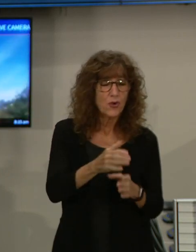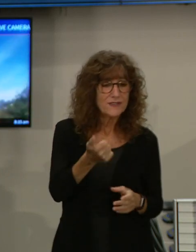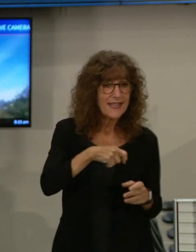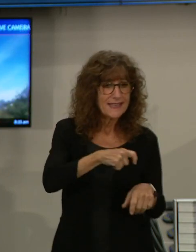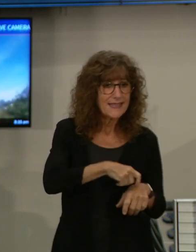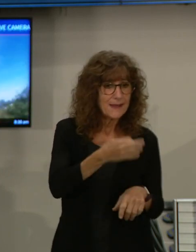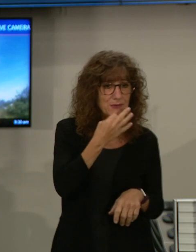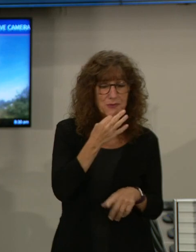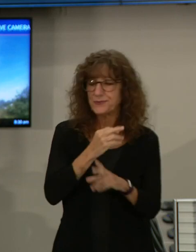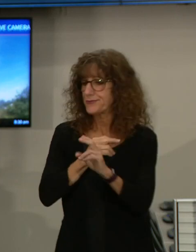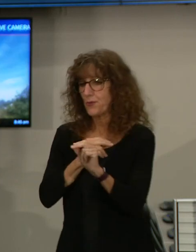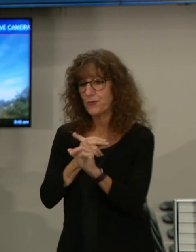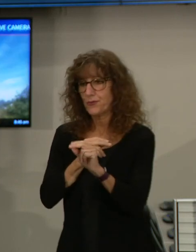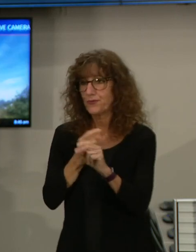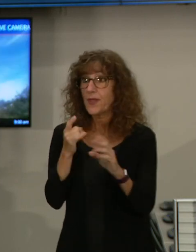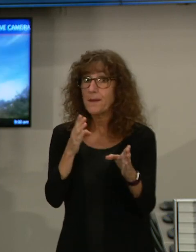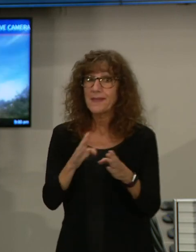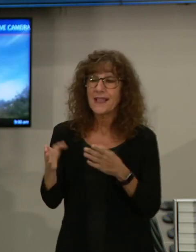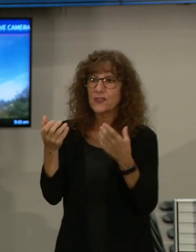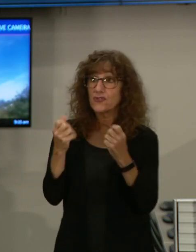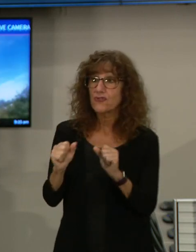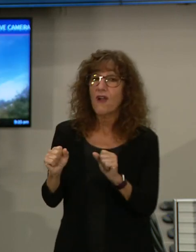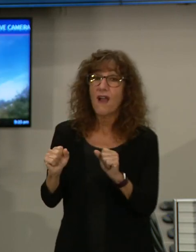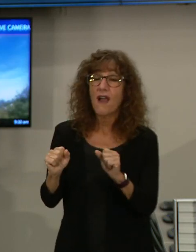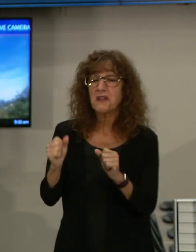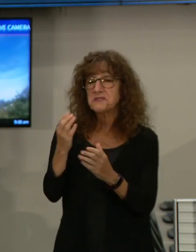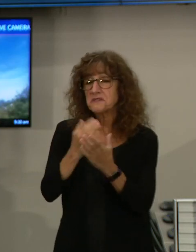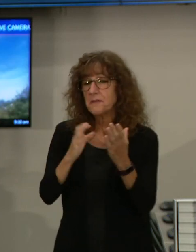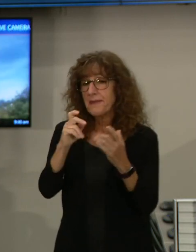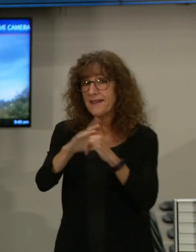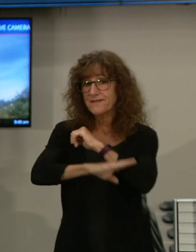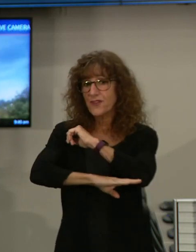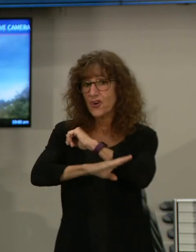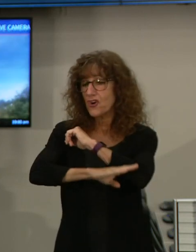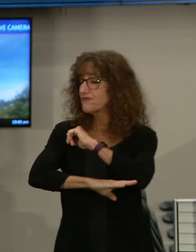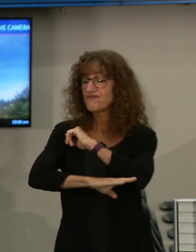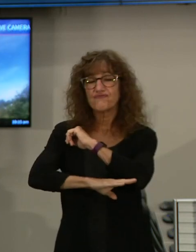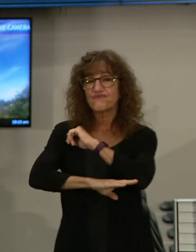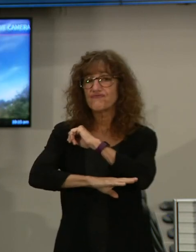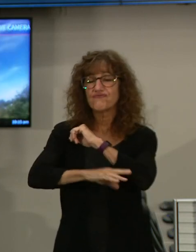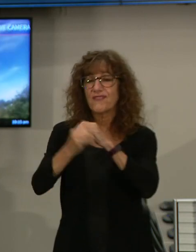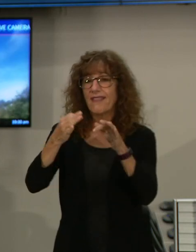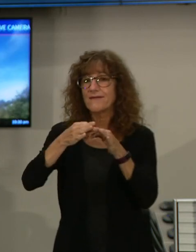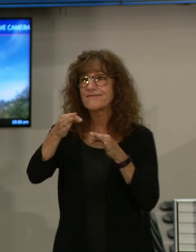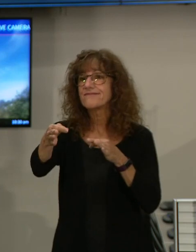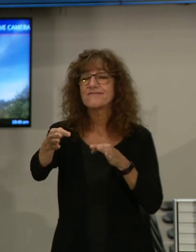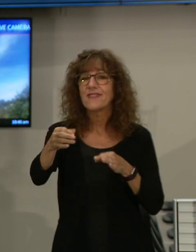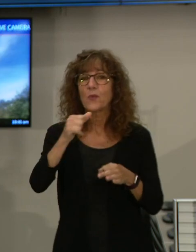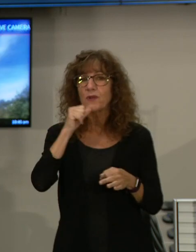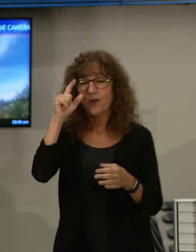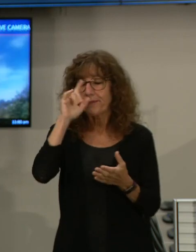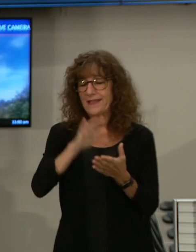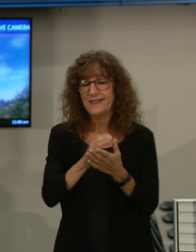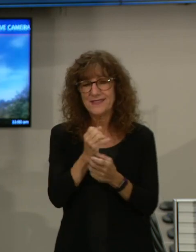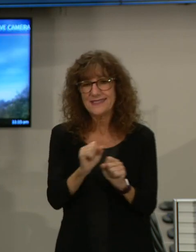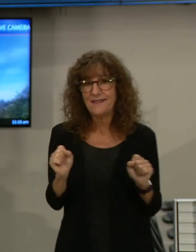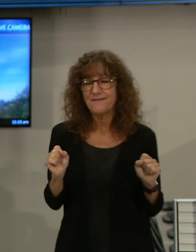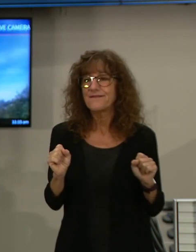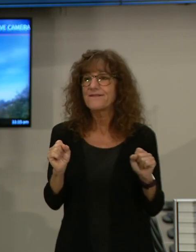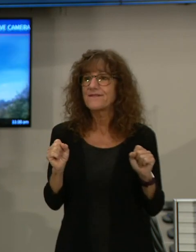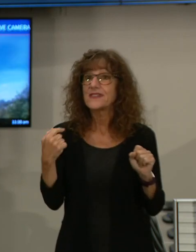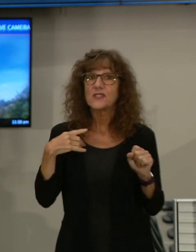is not. We were planning to try to phase some back in the fall. We have now pushed that back. We don't believe it's safe to do so. So we